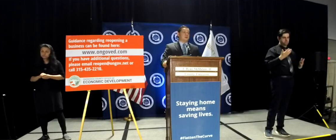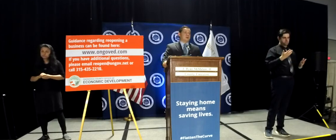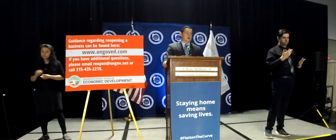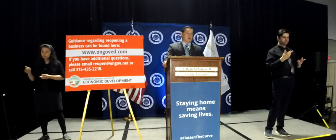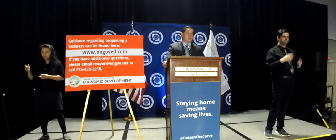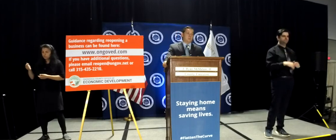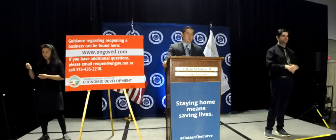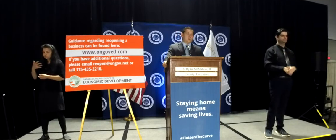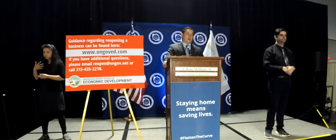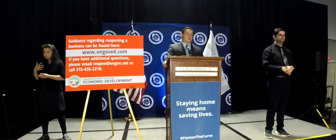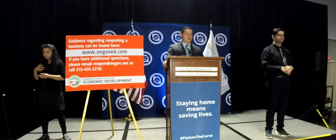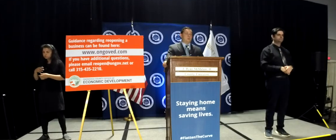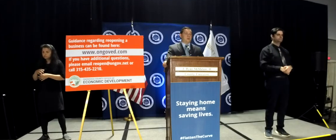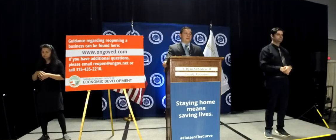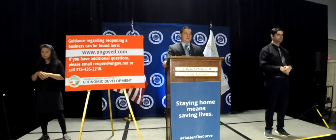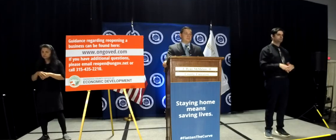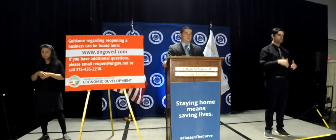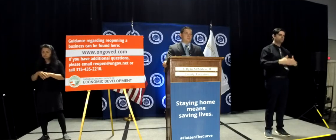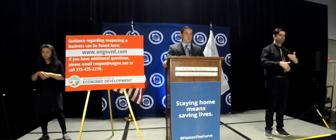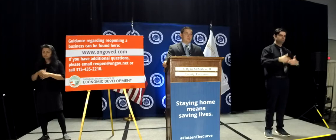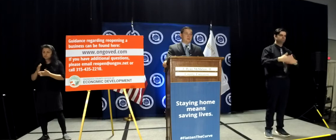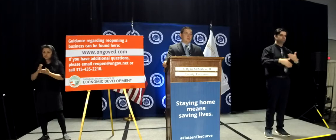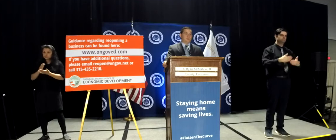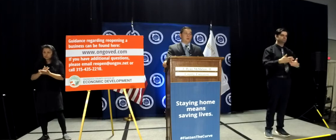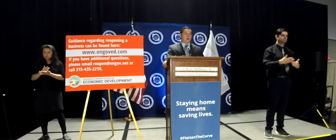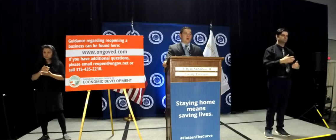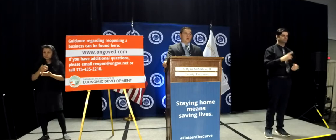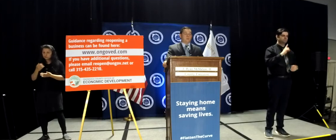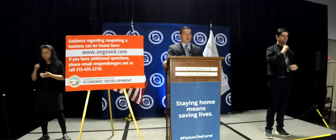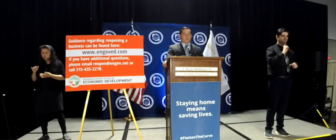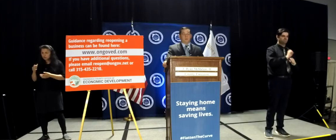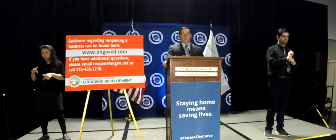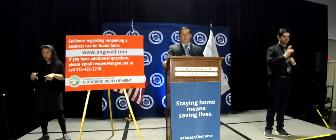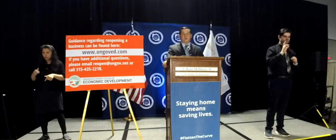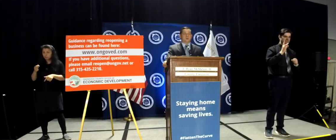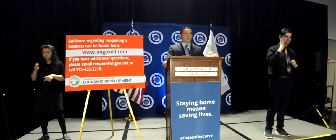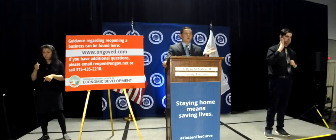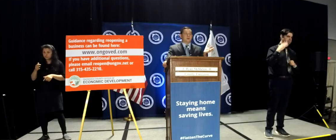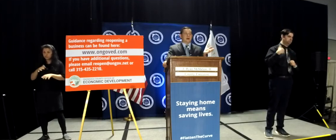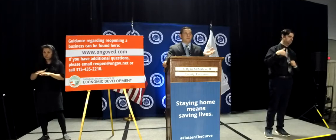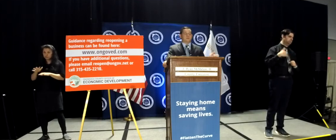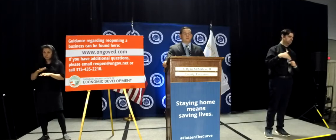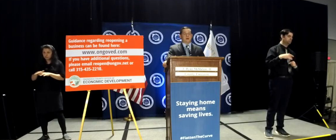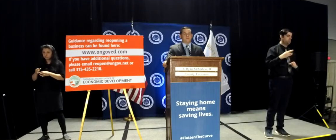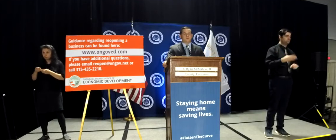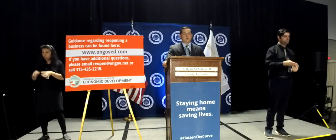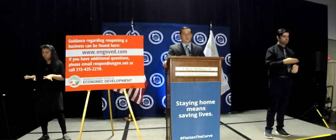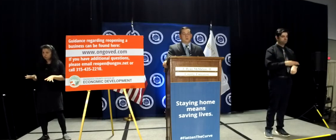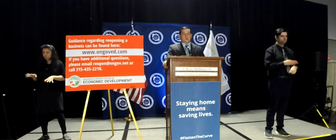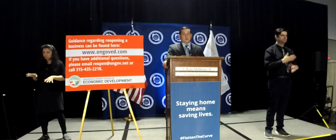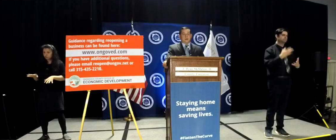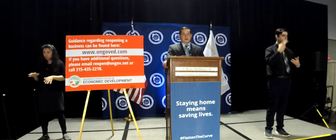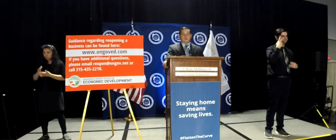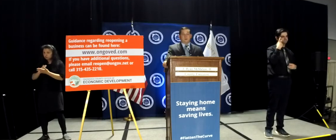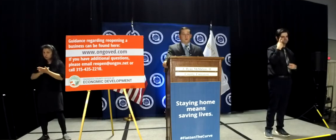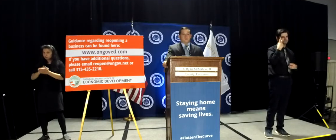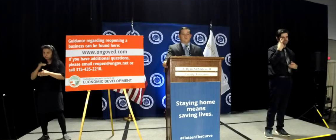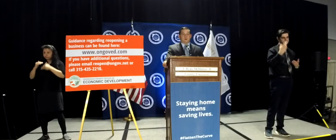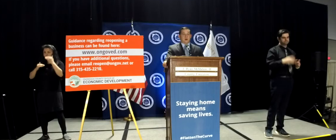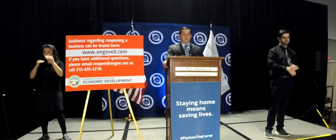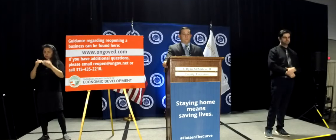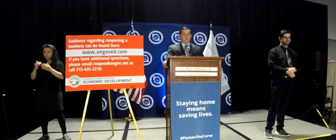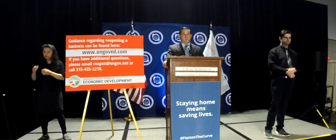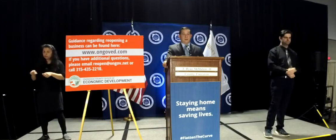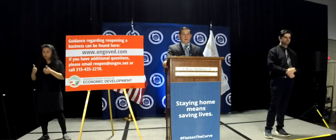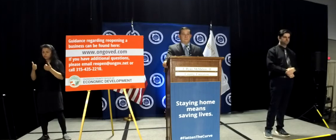of how terrible it is and where we think we can climb from there. And then if we don't get